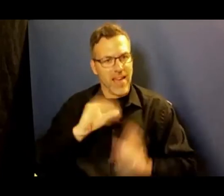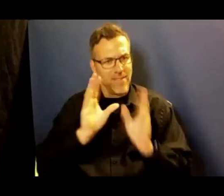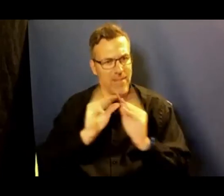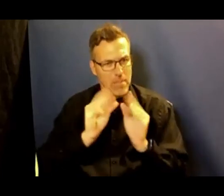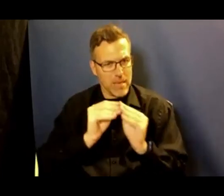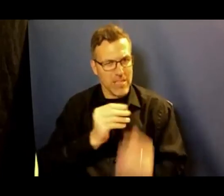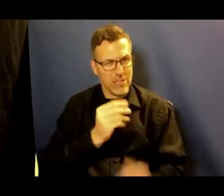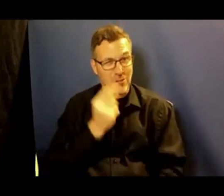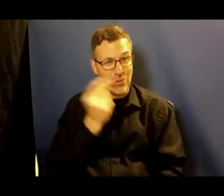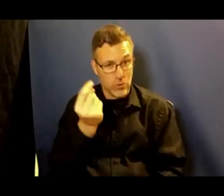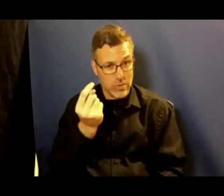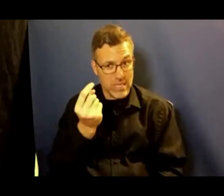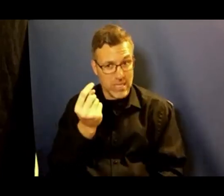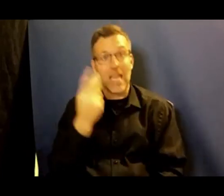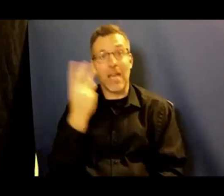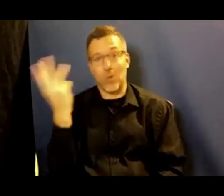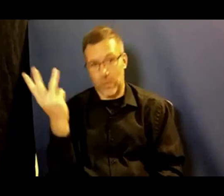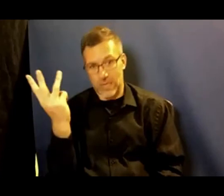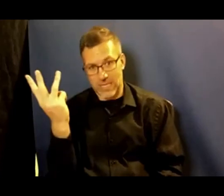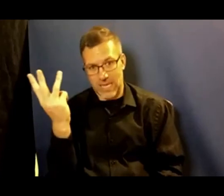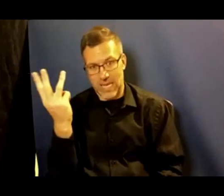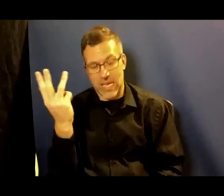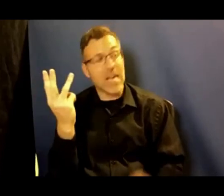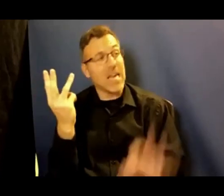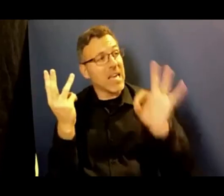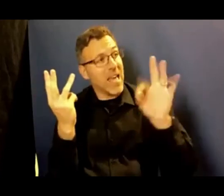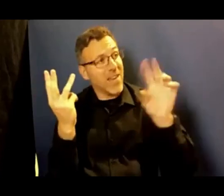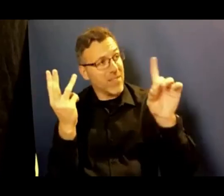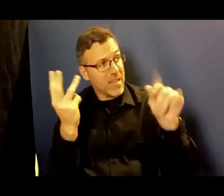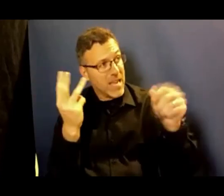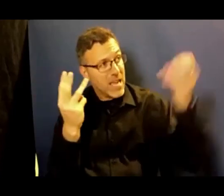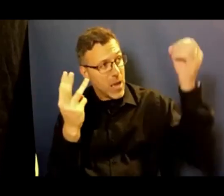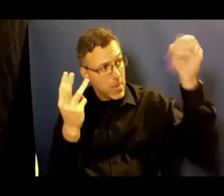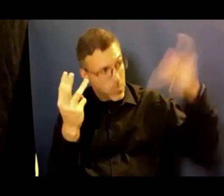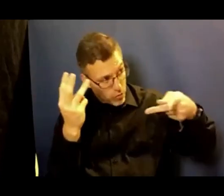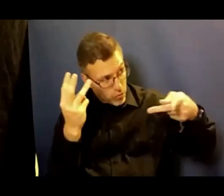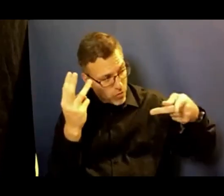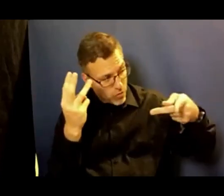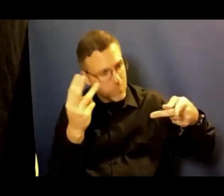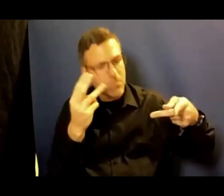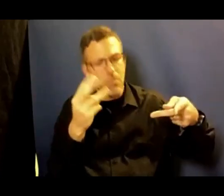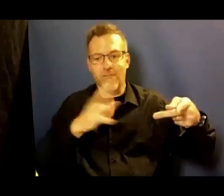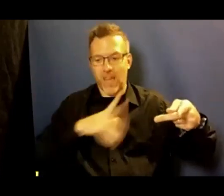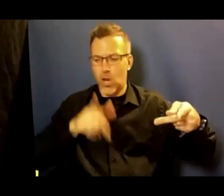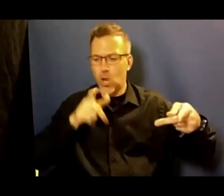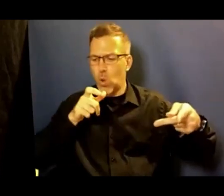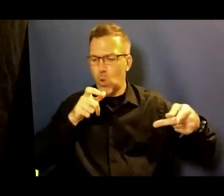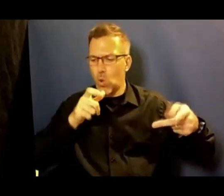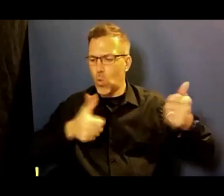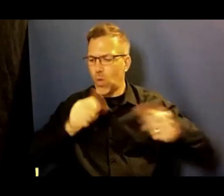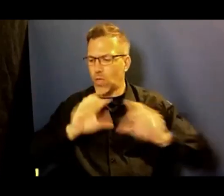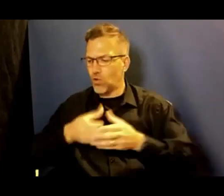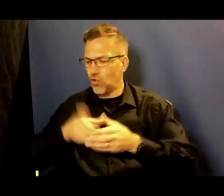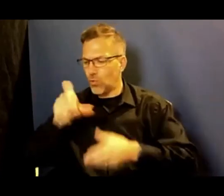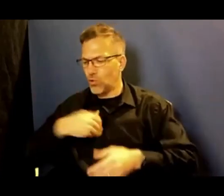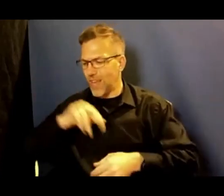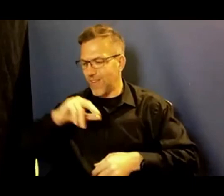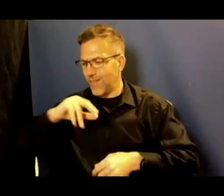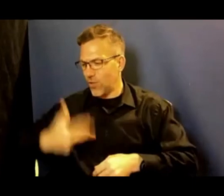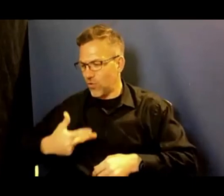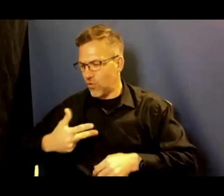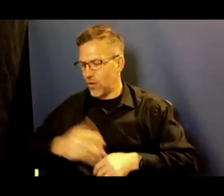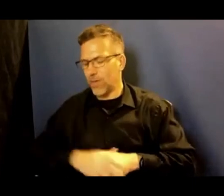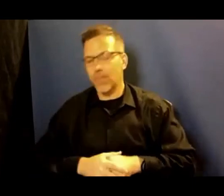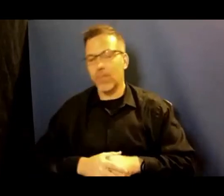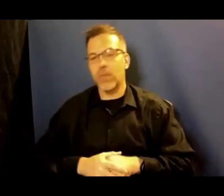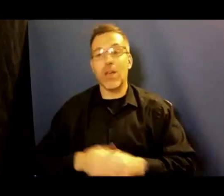okay, FDA approved it. How would we use it? Would we use it? What groups? Currently, the only one that has submitted and had